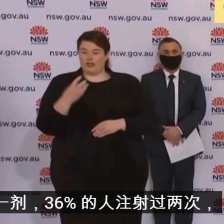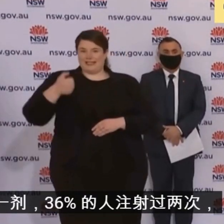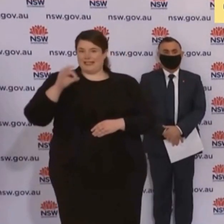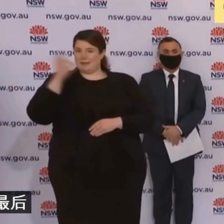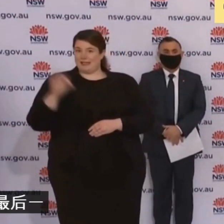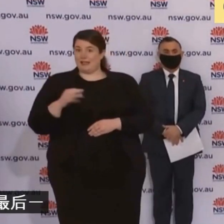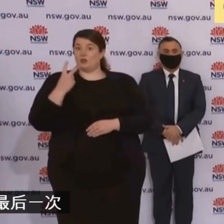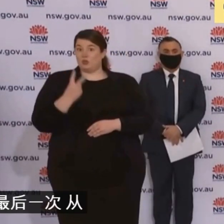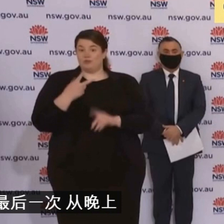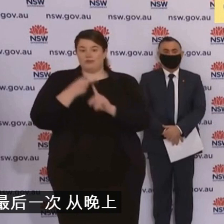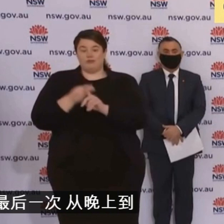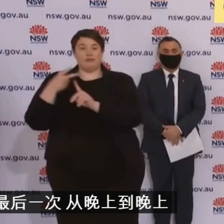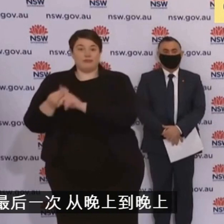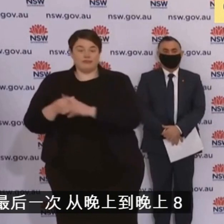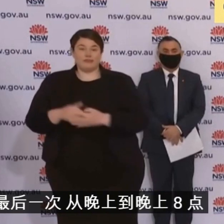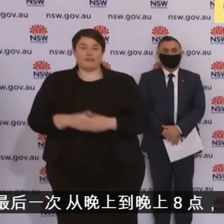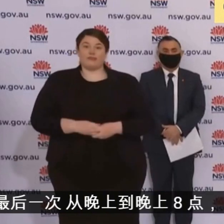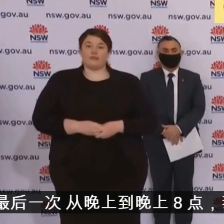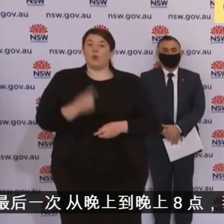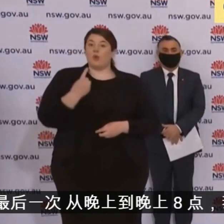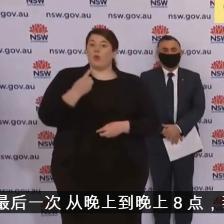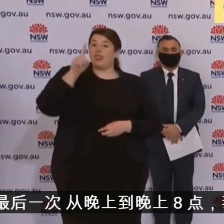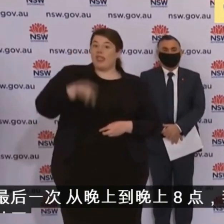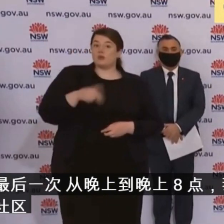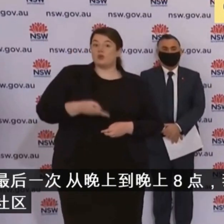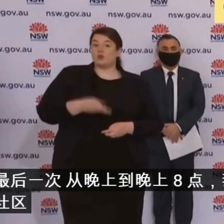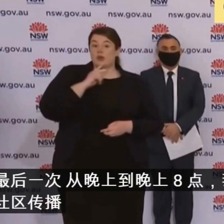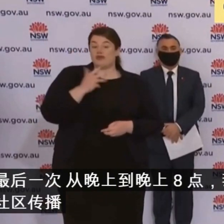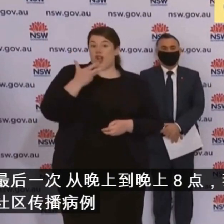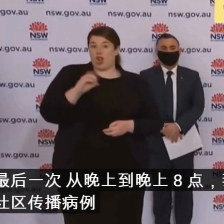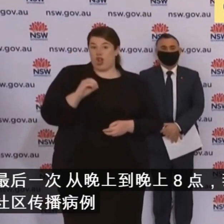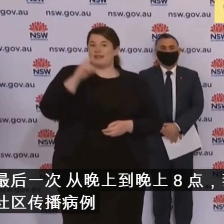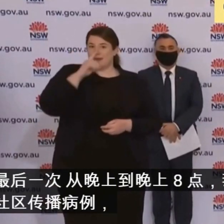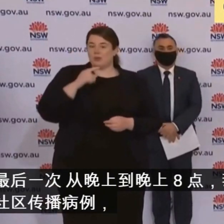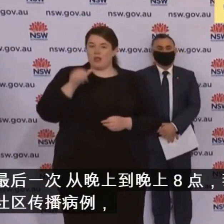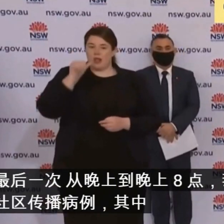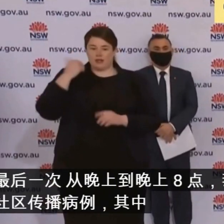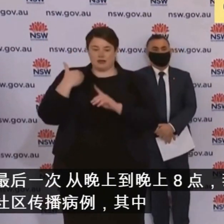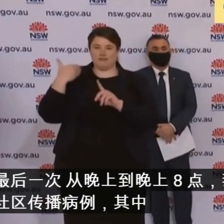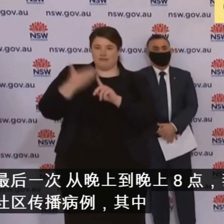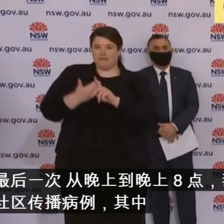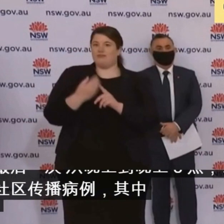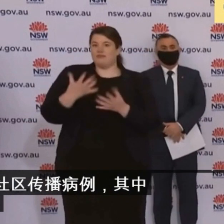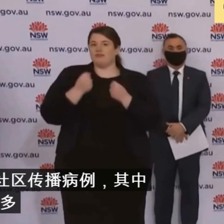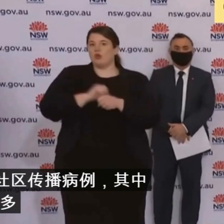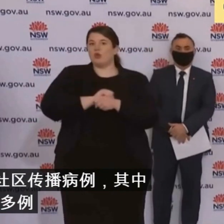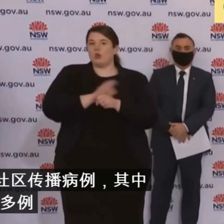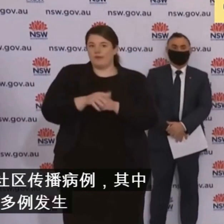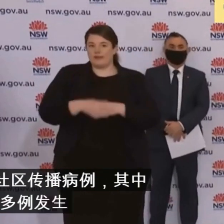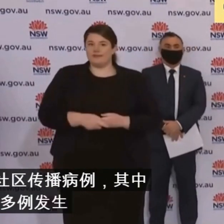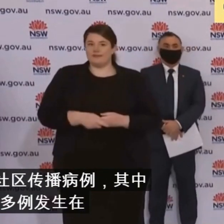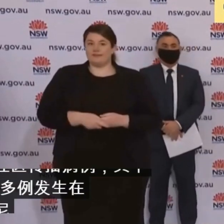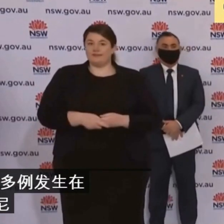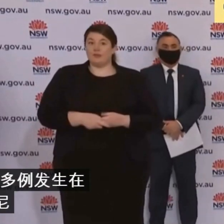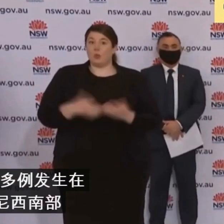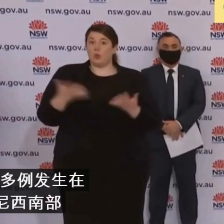doses. Last night to 8 p.m. we had 1,290 cases of community transmission, and again, more than 80% of